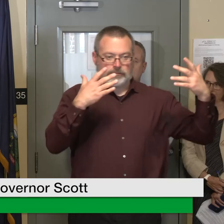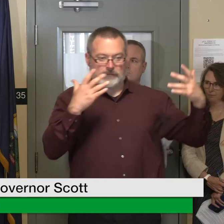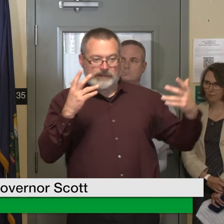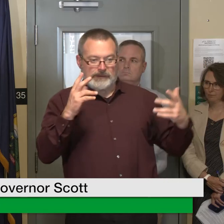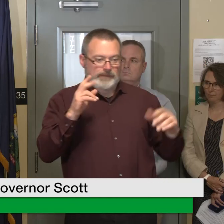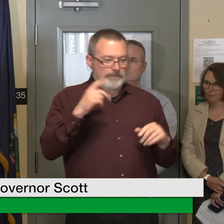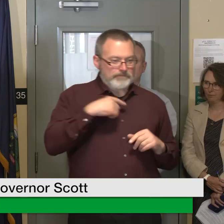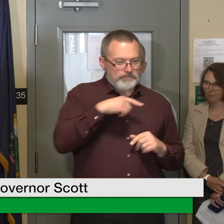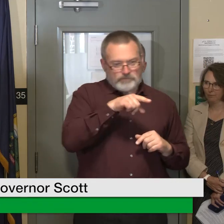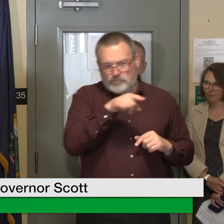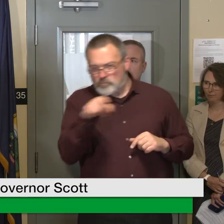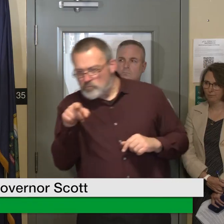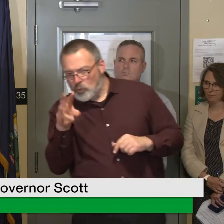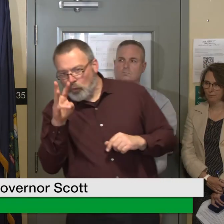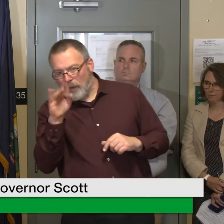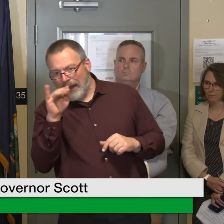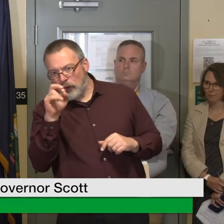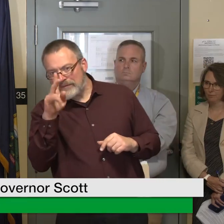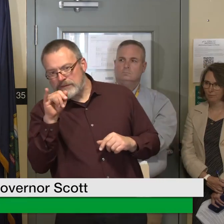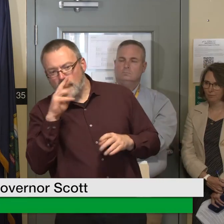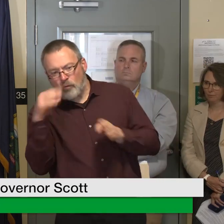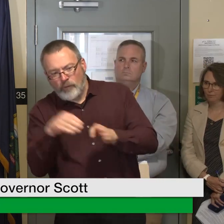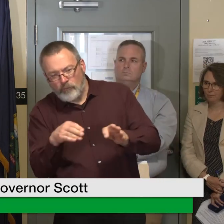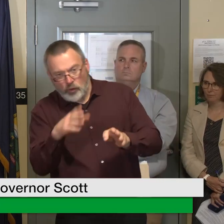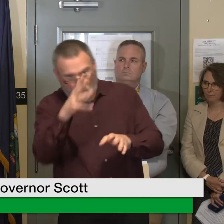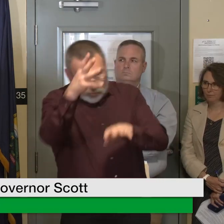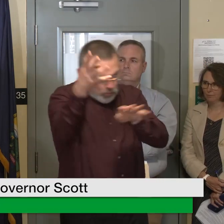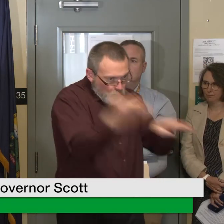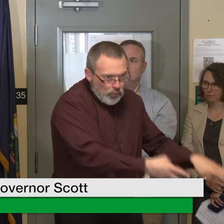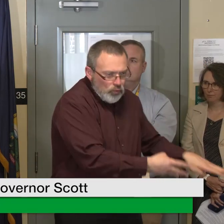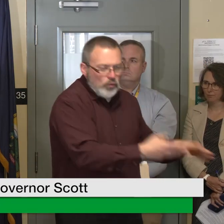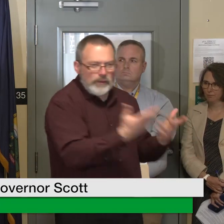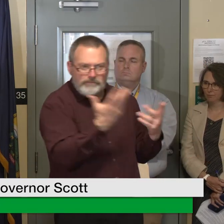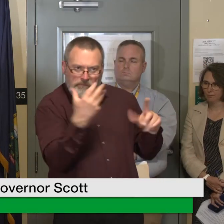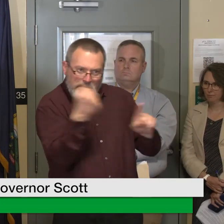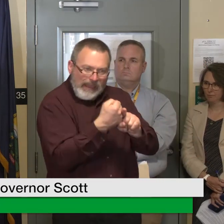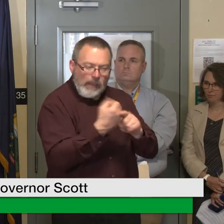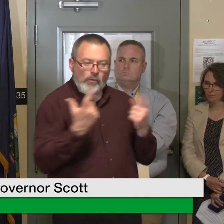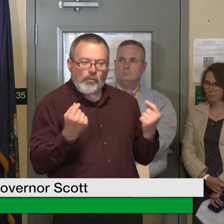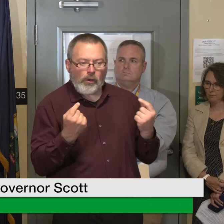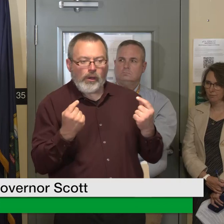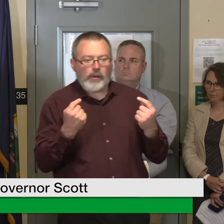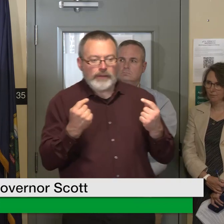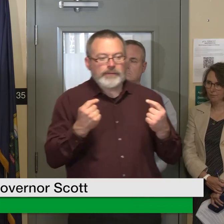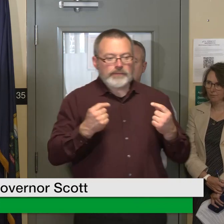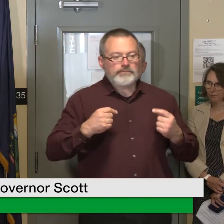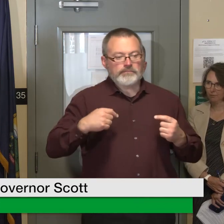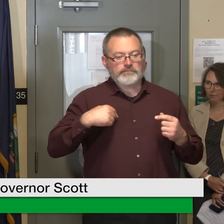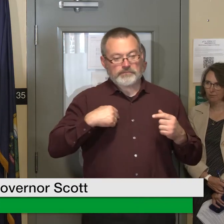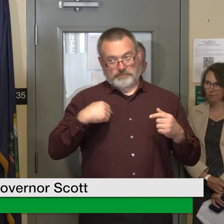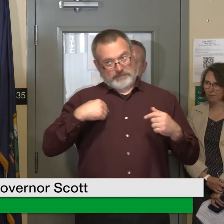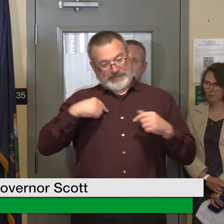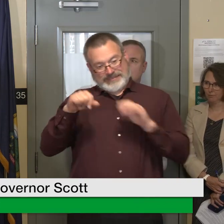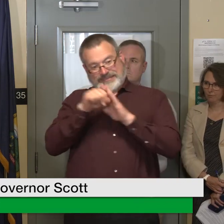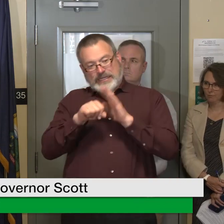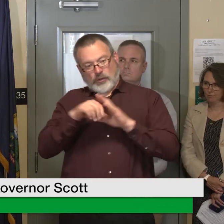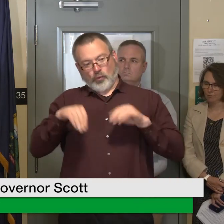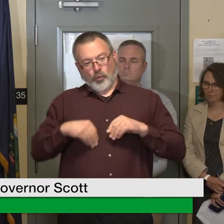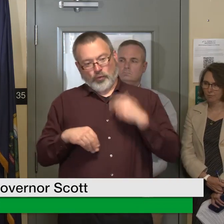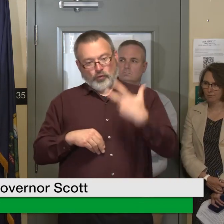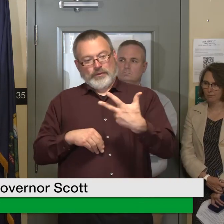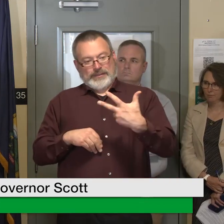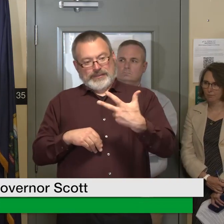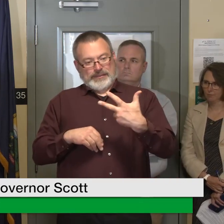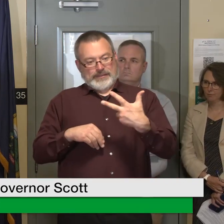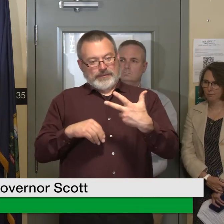in order to minimize any downstream flooding impacts. Those are the three state-owned and operated flood control facilities. The